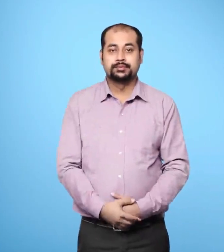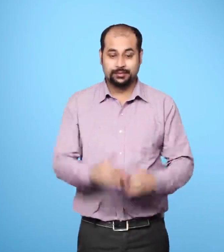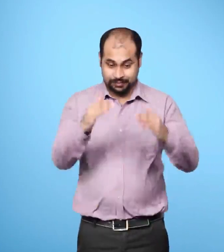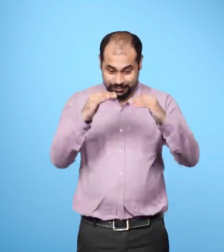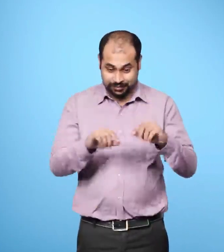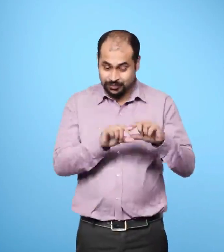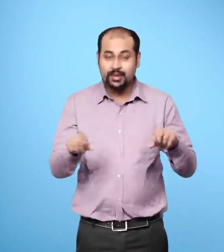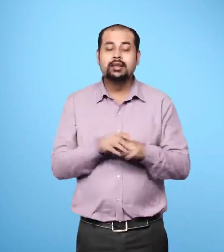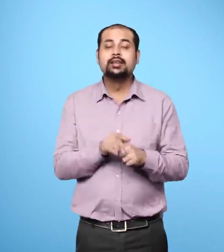Footnote.